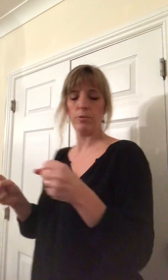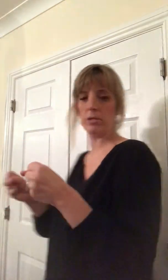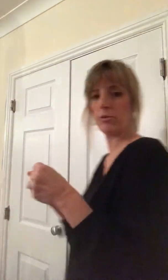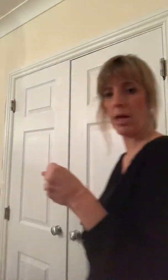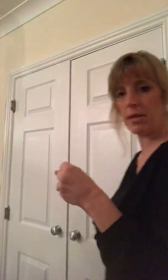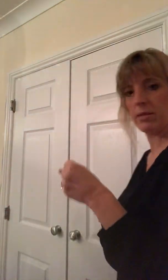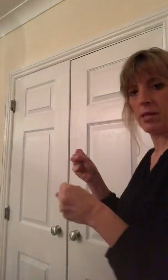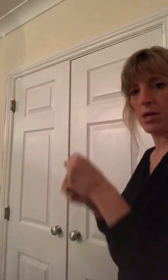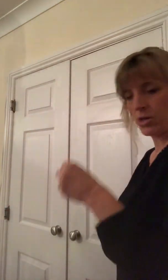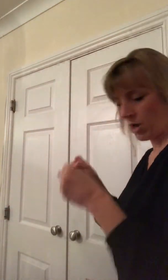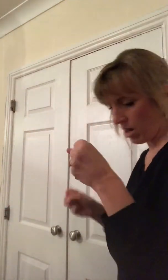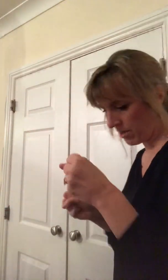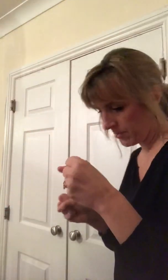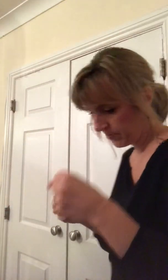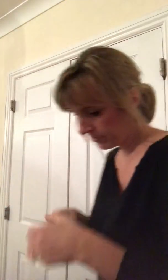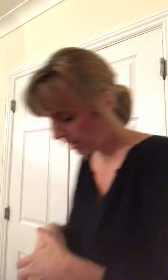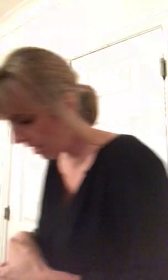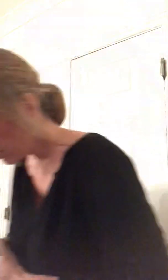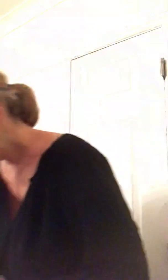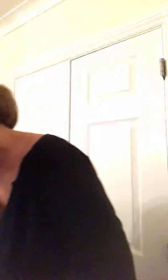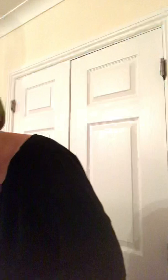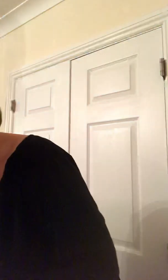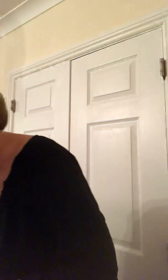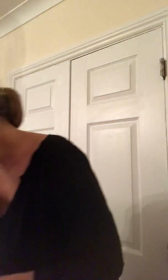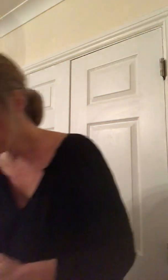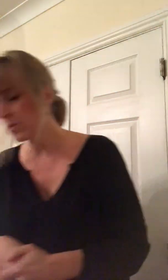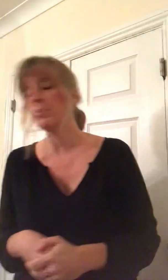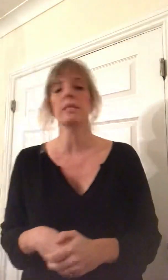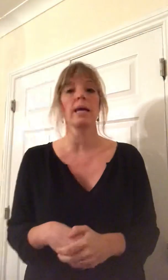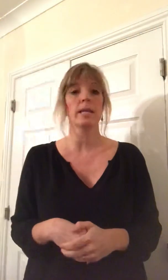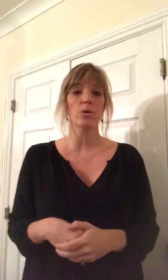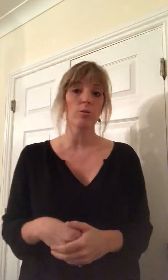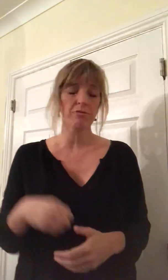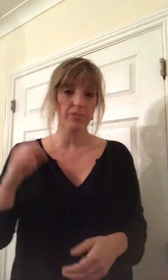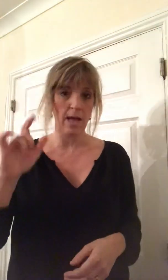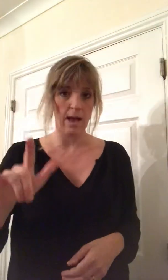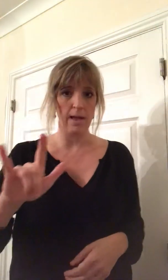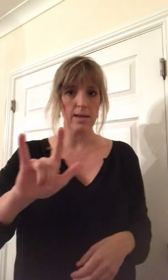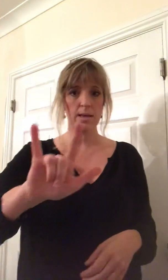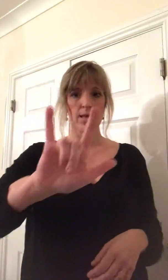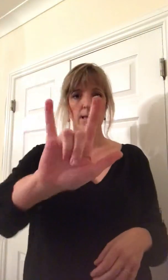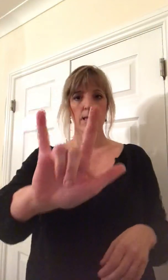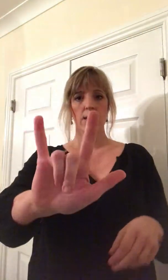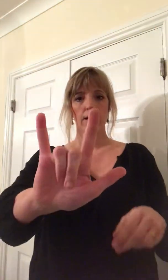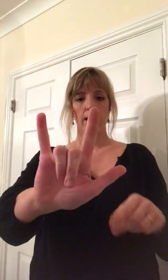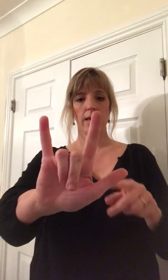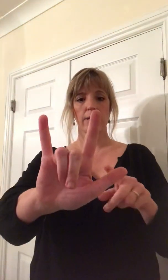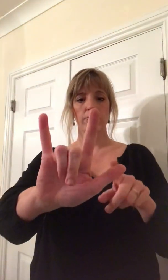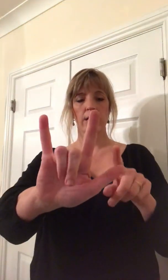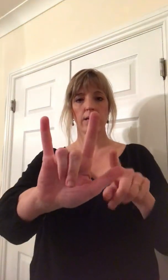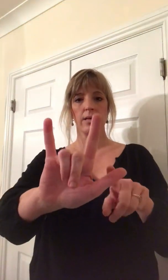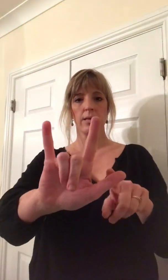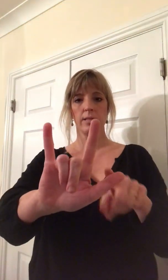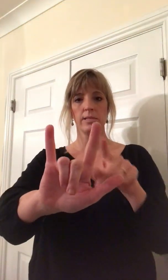wheel, okay? Car. Next one is plane or fly. Okay, you take, this is